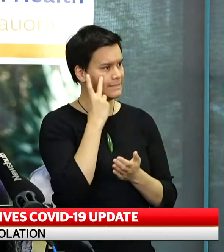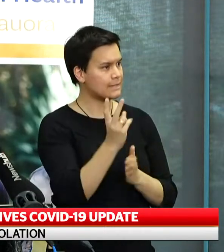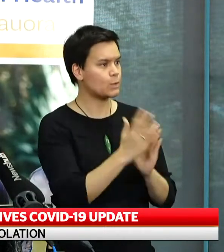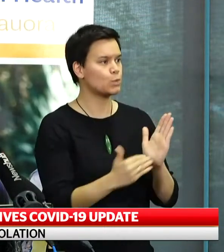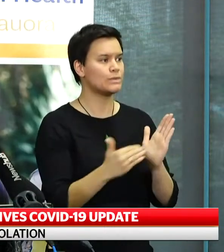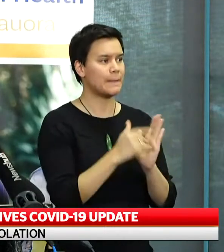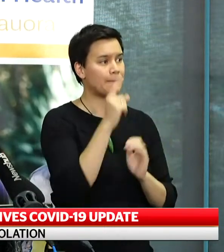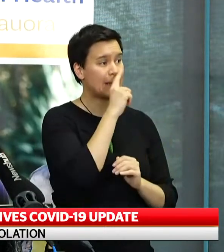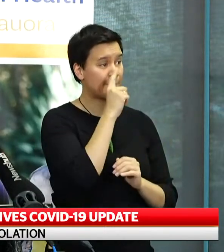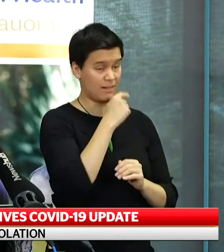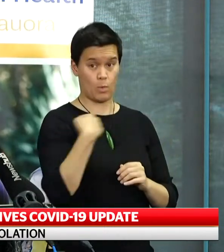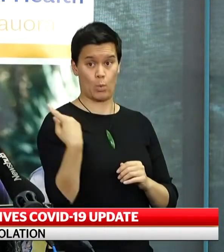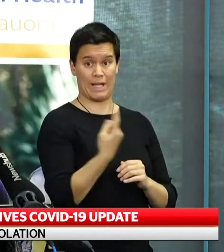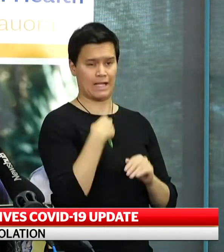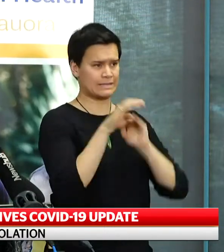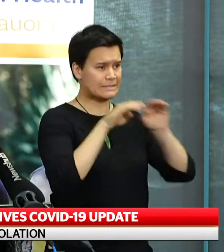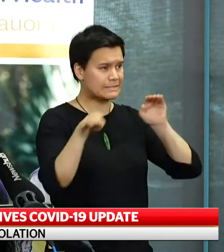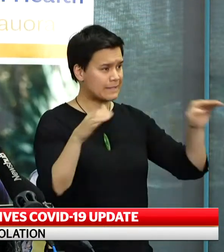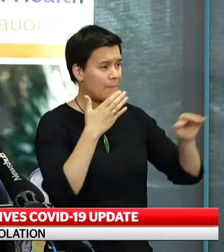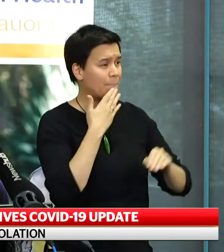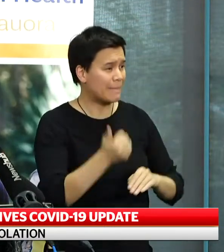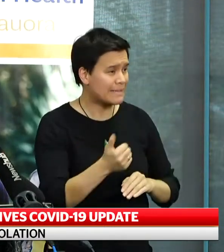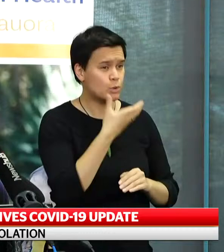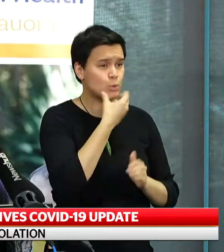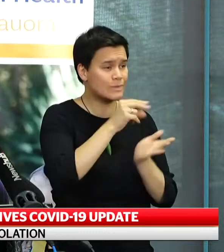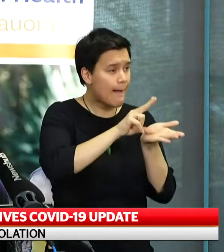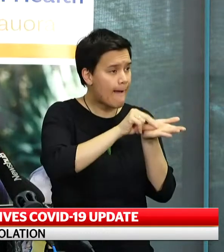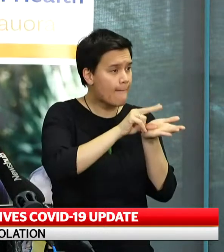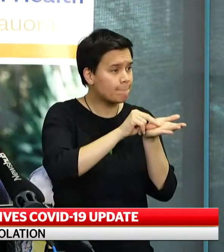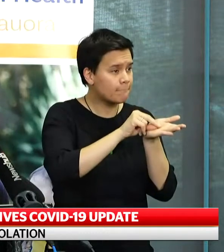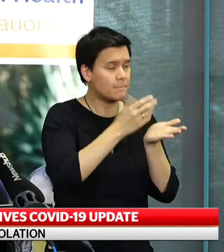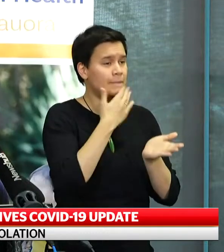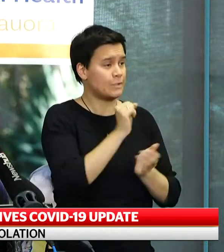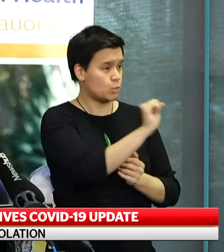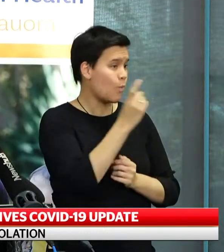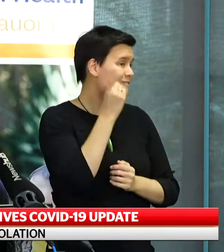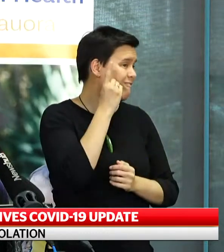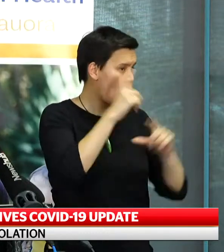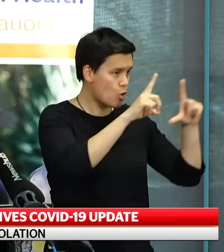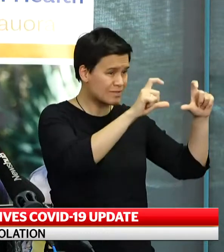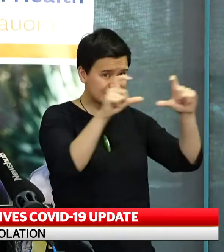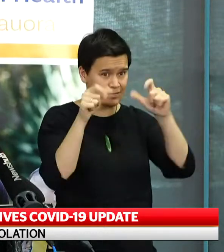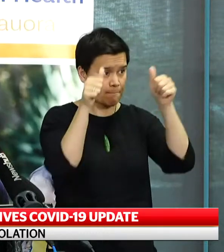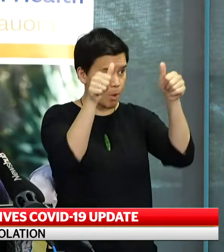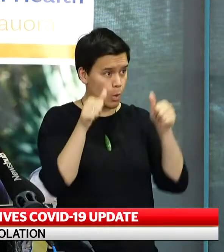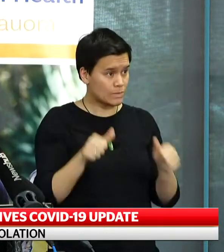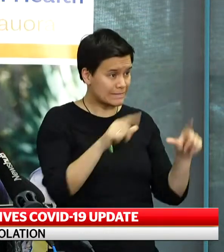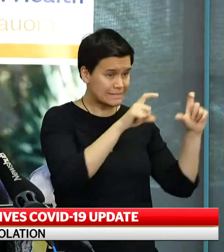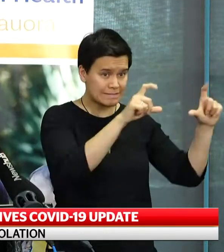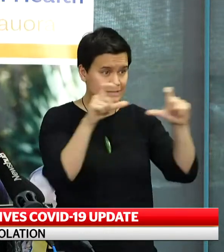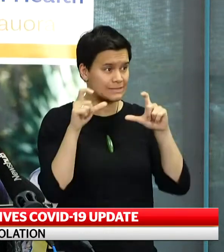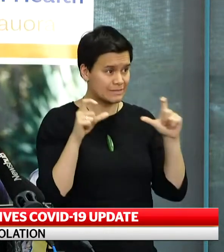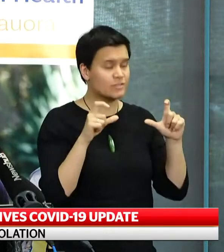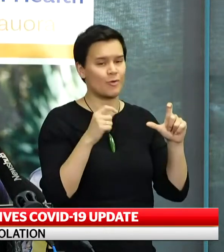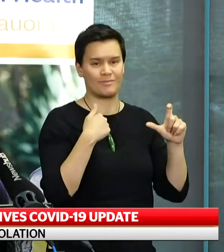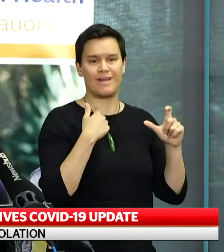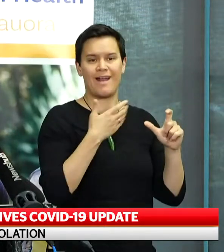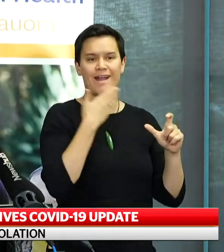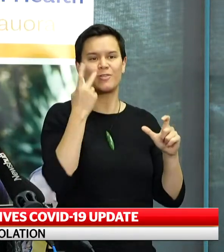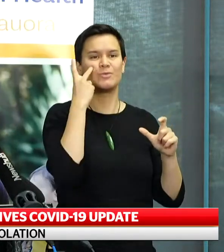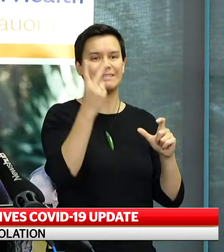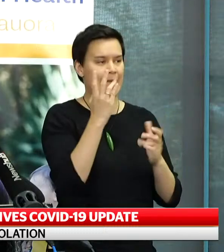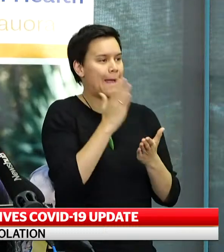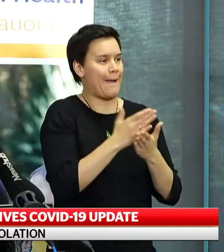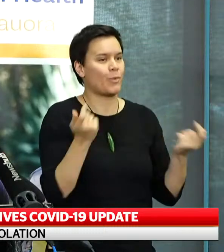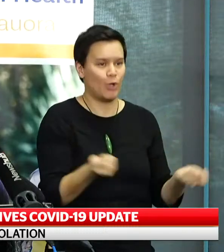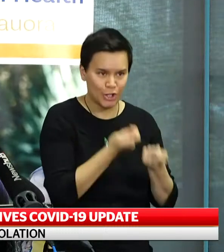our call to use the app. So saying, it's important that we up our game even further and get back into the habit of using